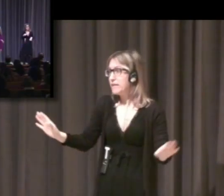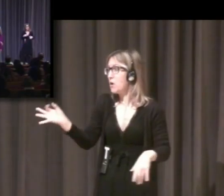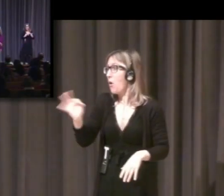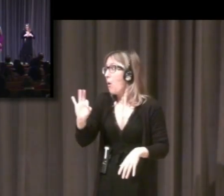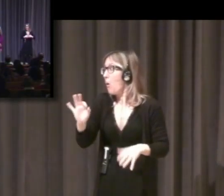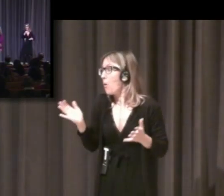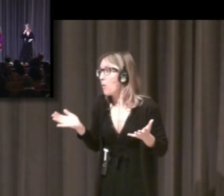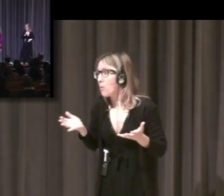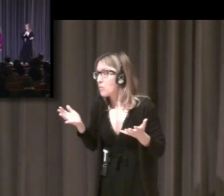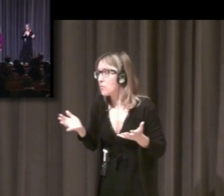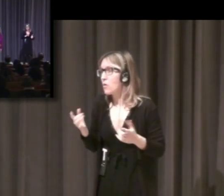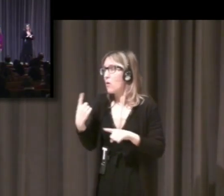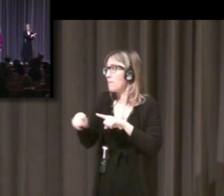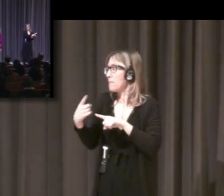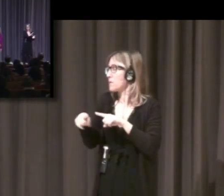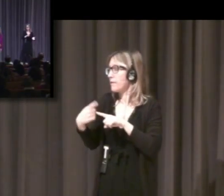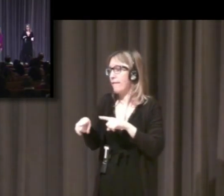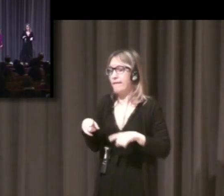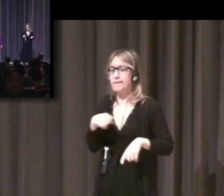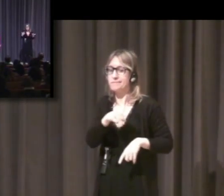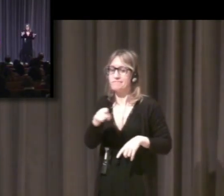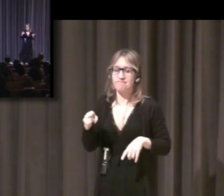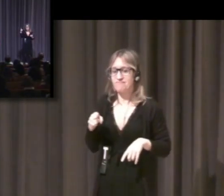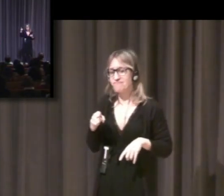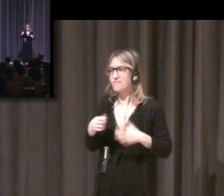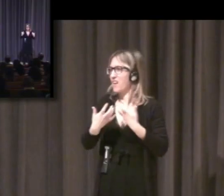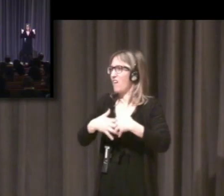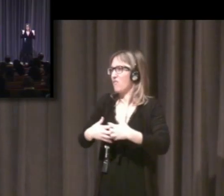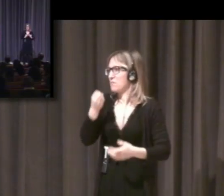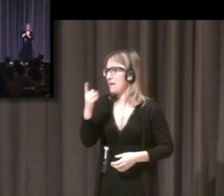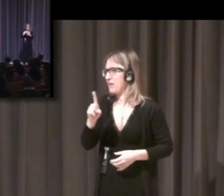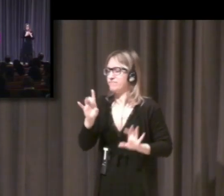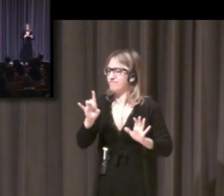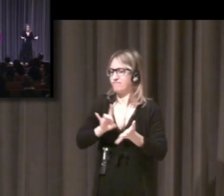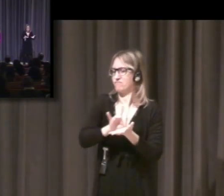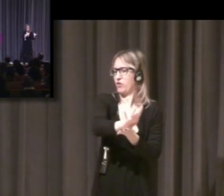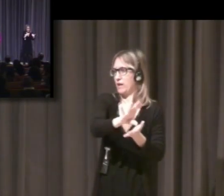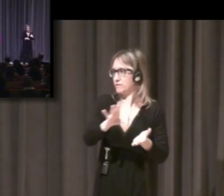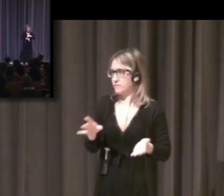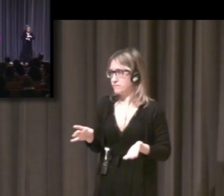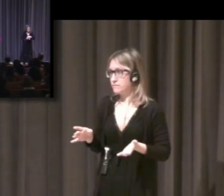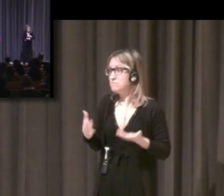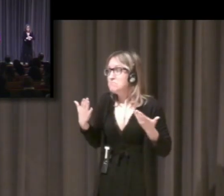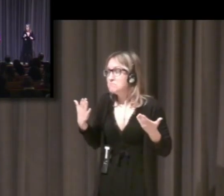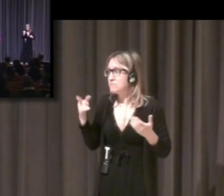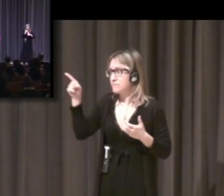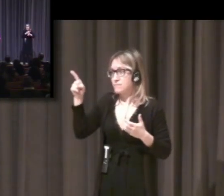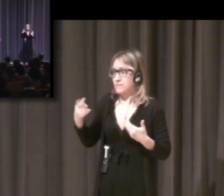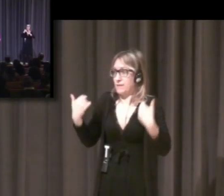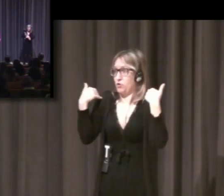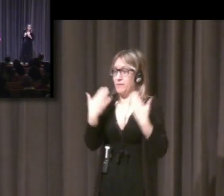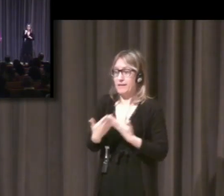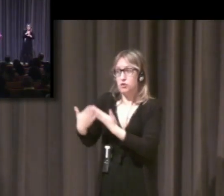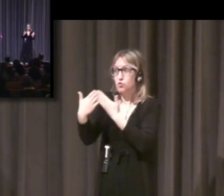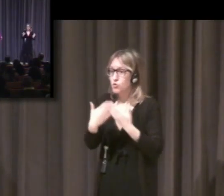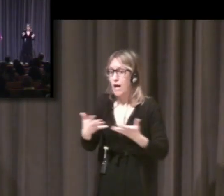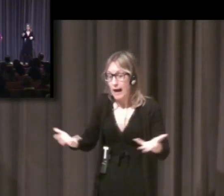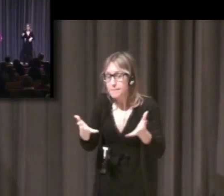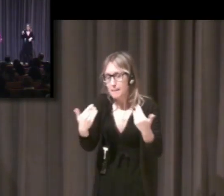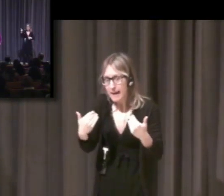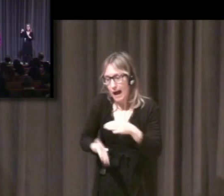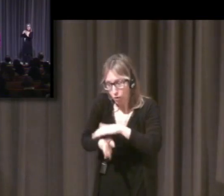not come. We don't know. We just don't know. So if you're only looking at 43 out of